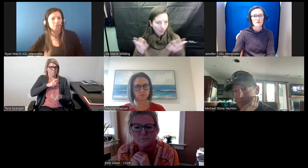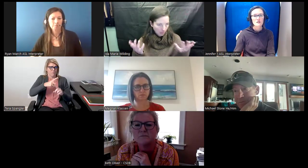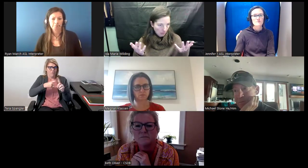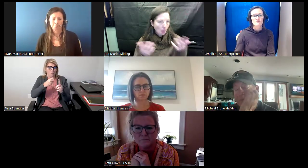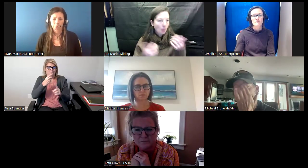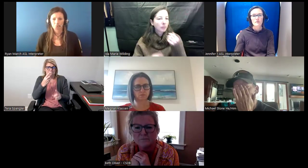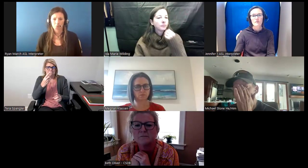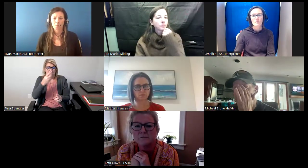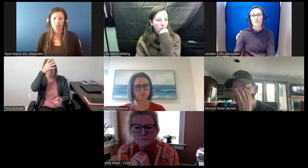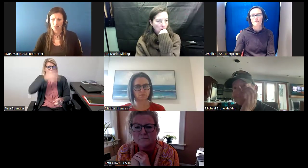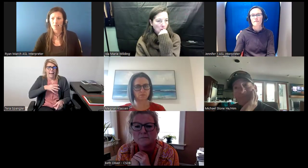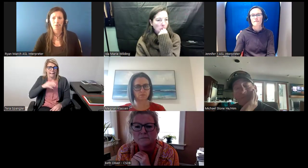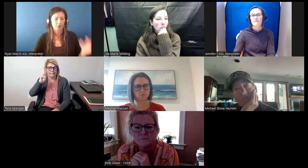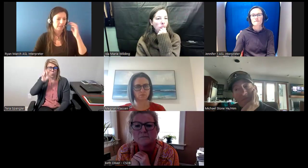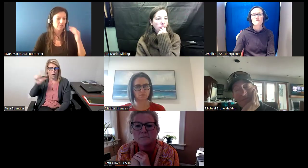ago